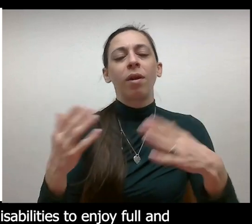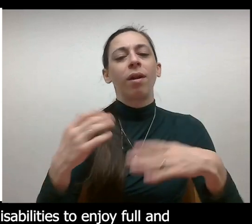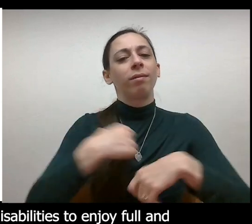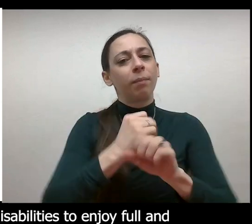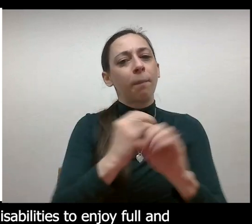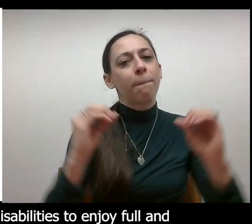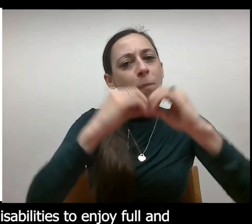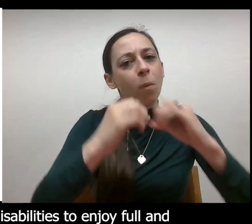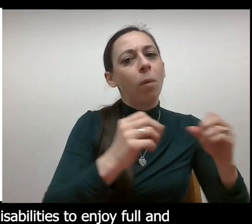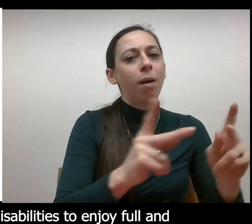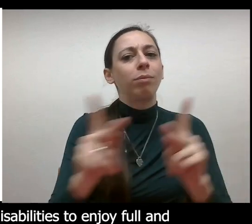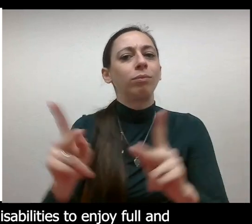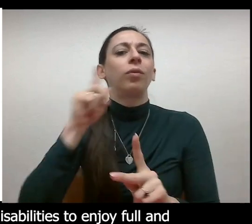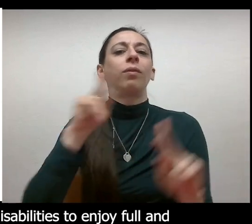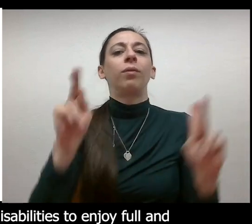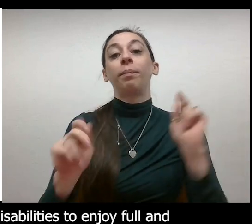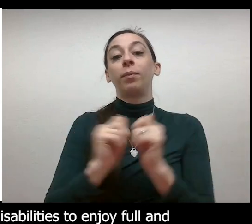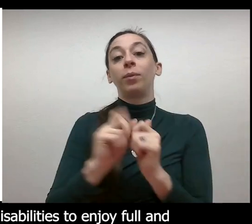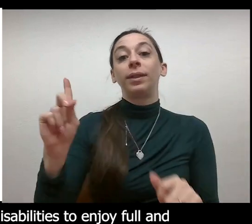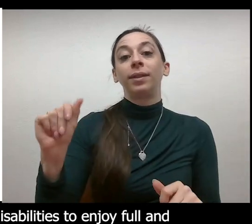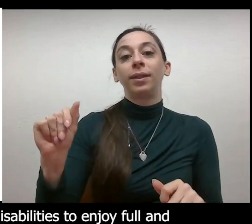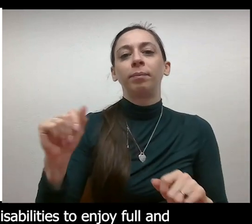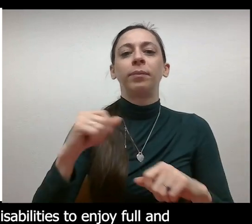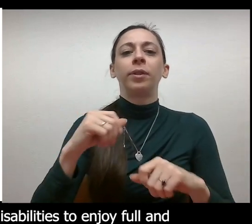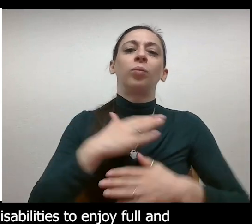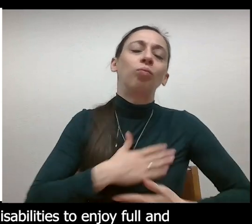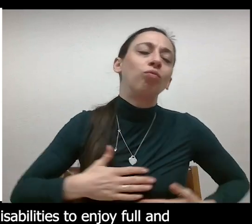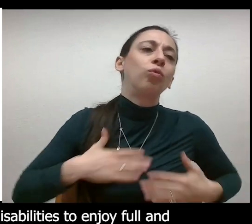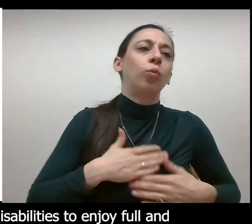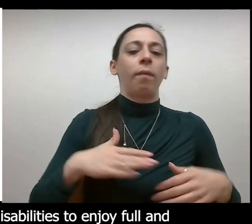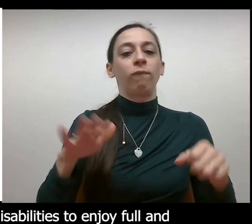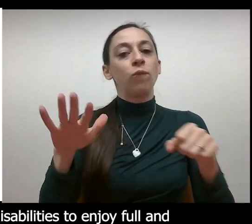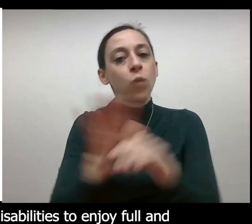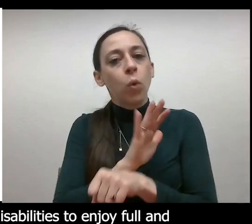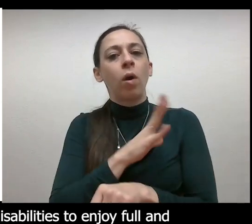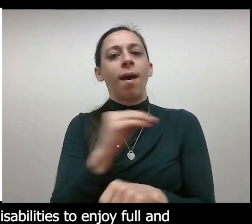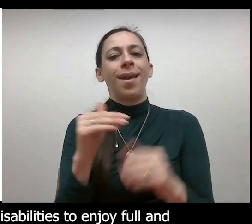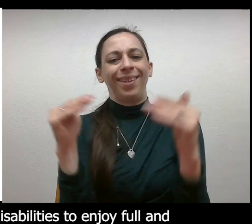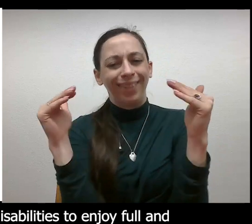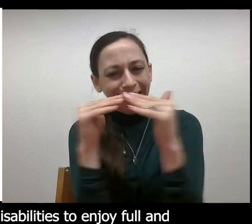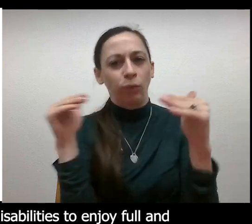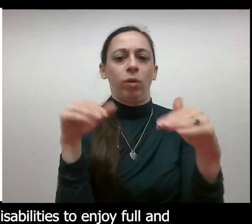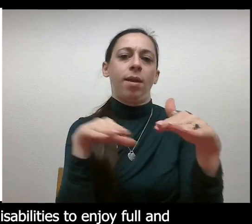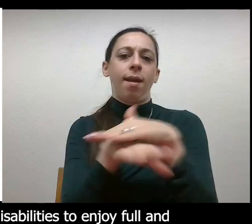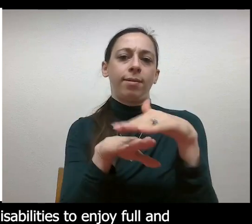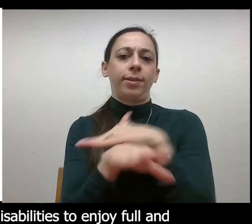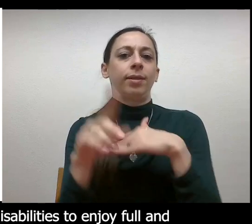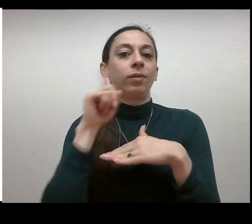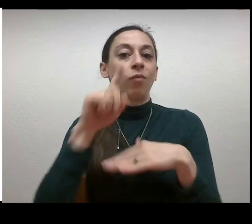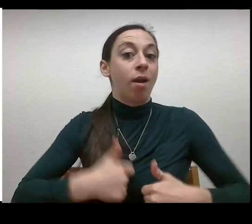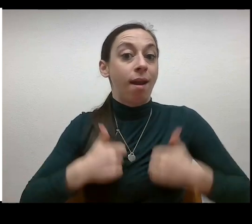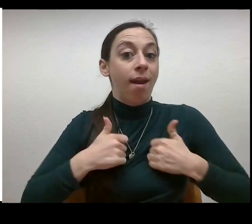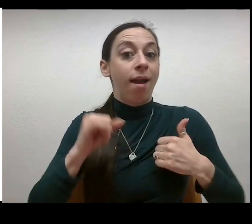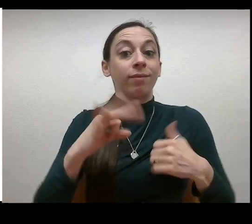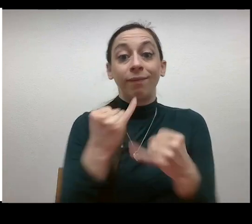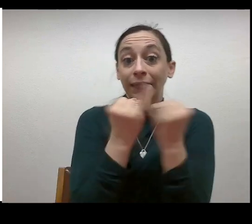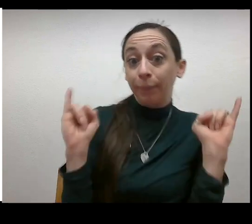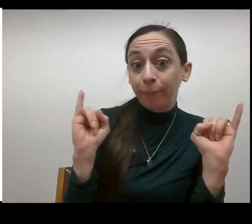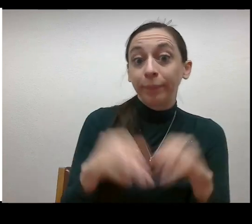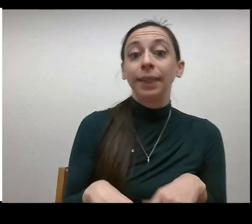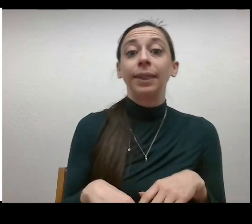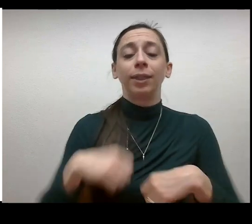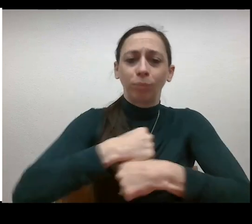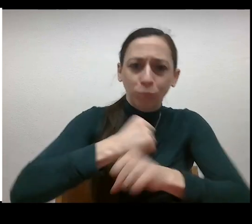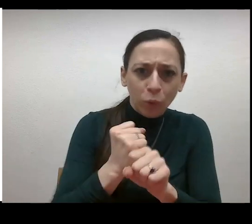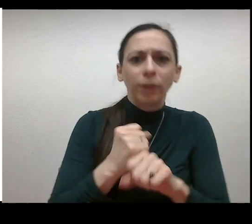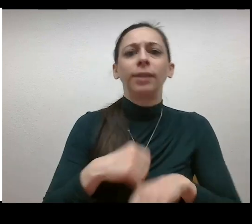or GCPD, has a mission to further opportunities for persons with disabilities to enjoy full and equal access to